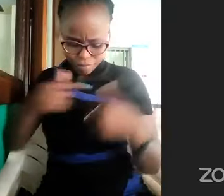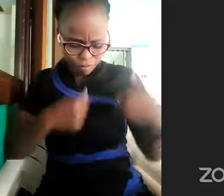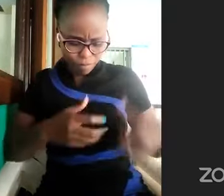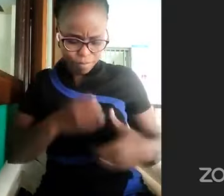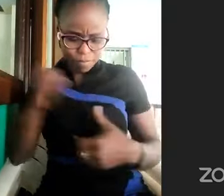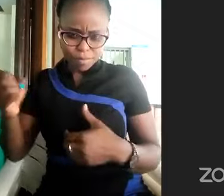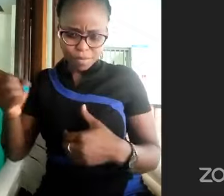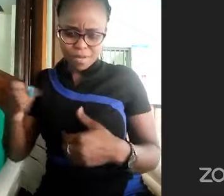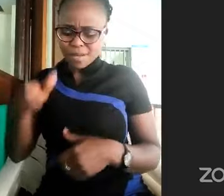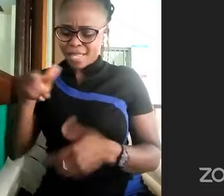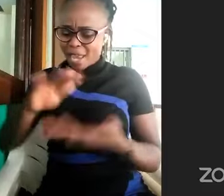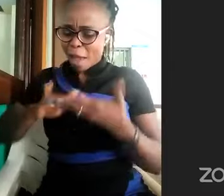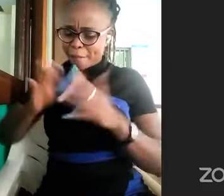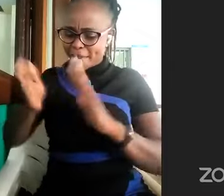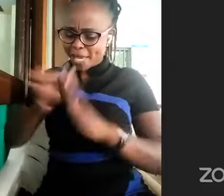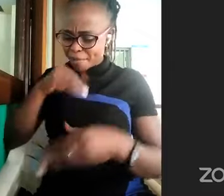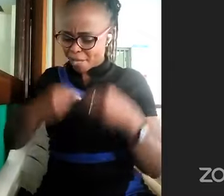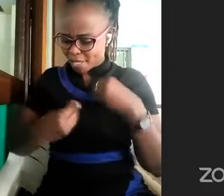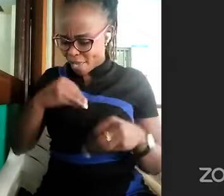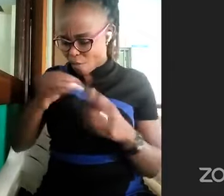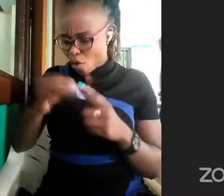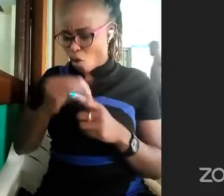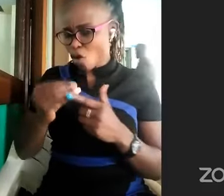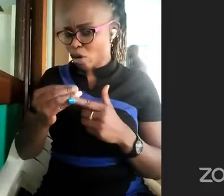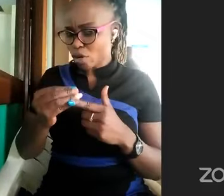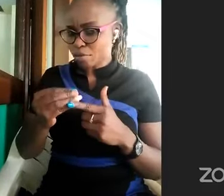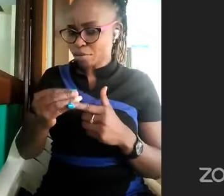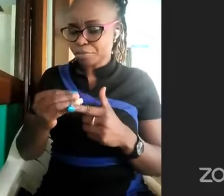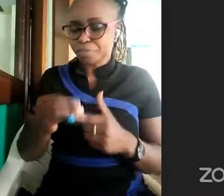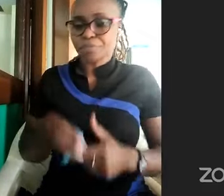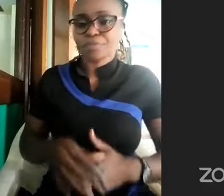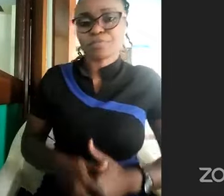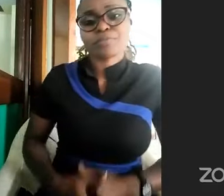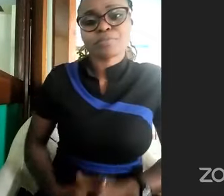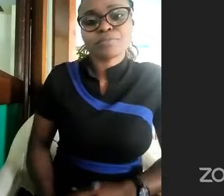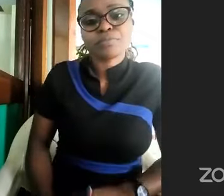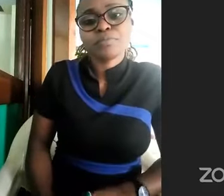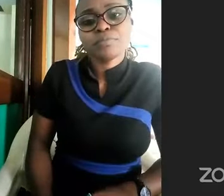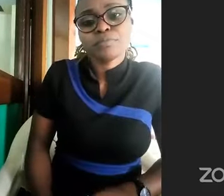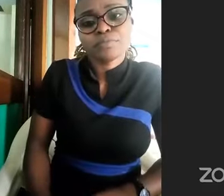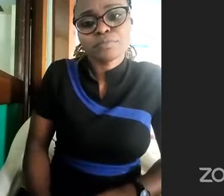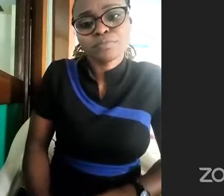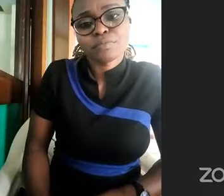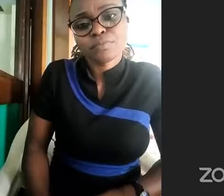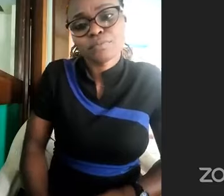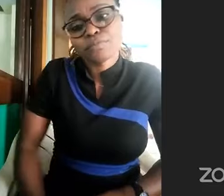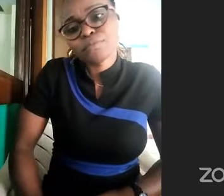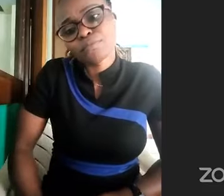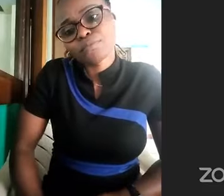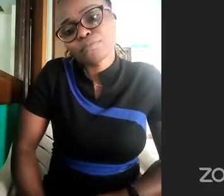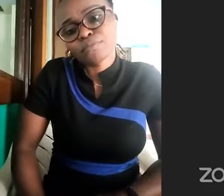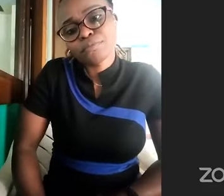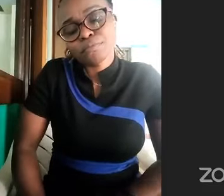answer that also. And then also the next one is, corruption affects the right